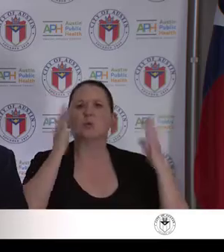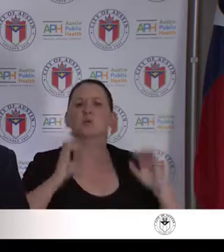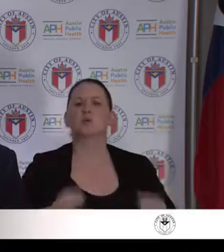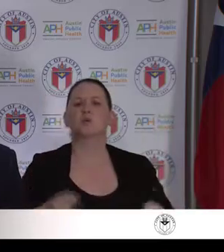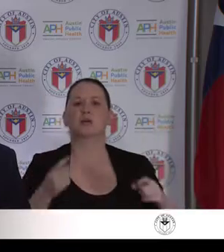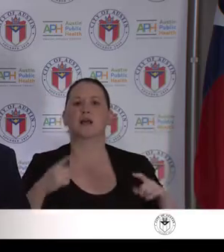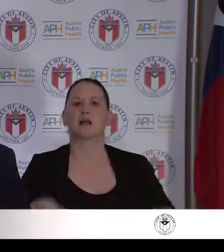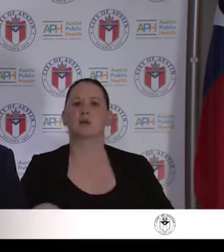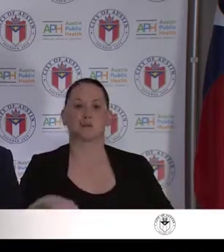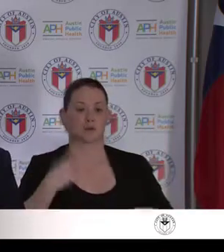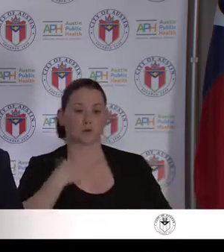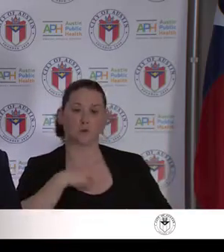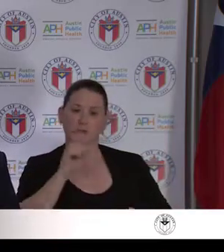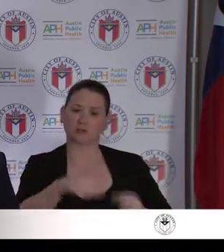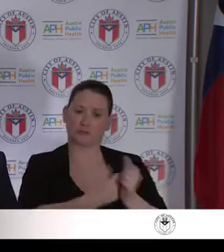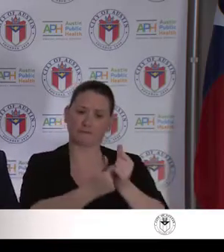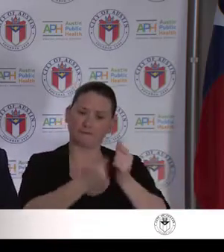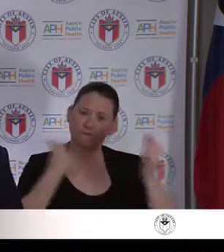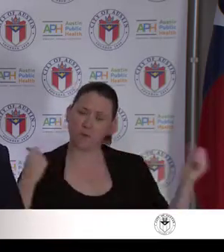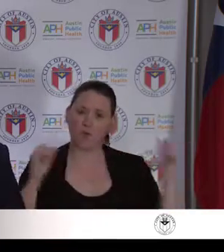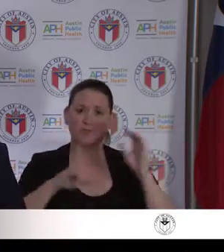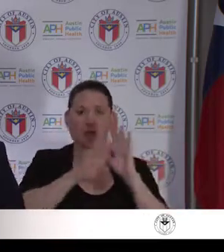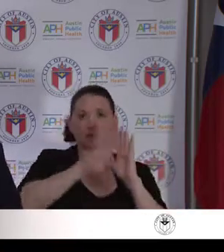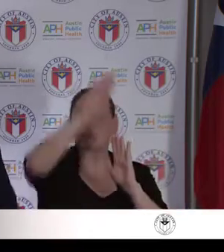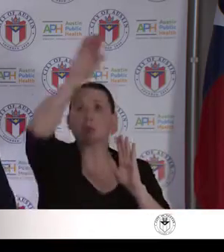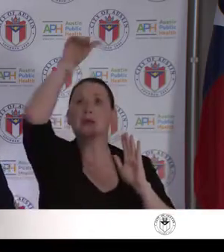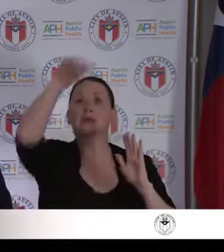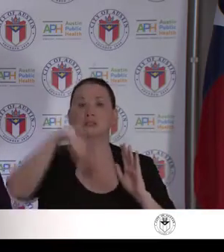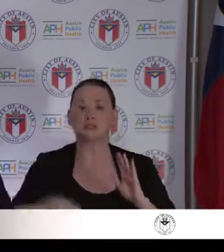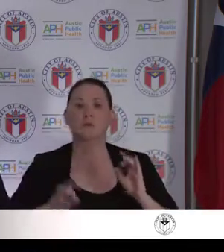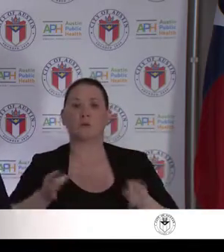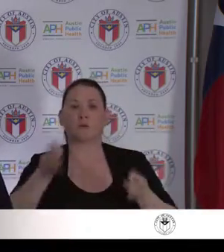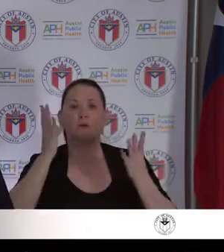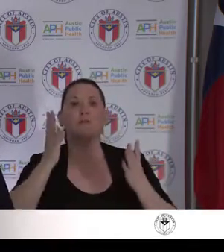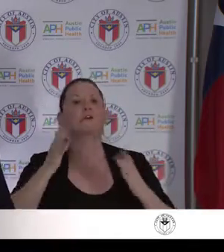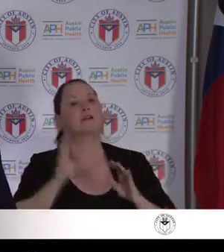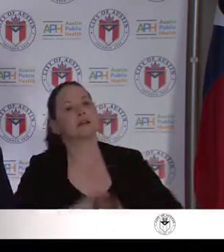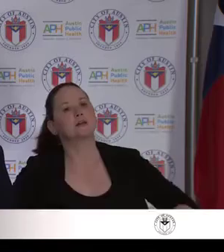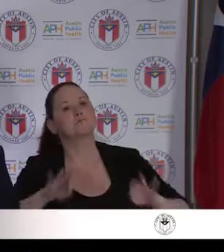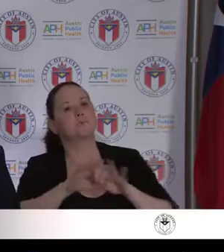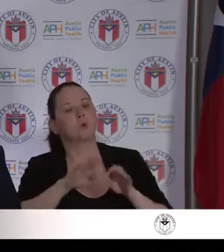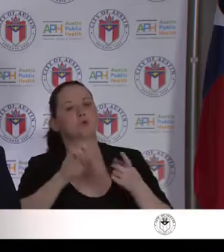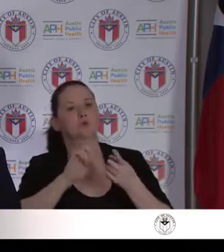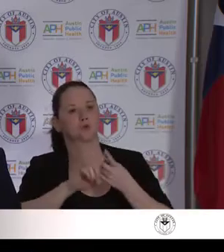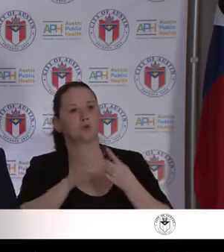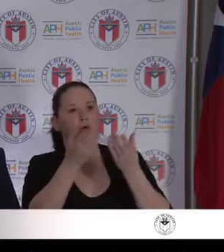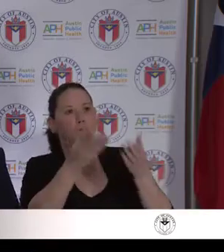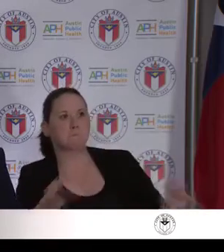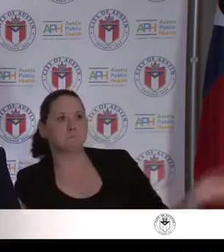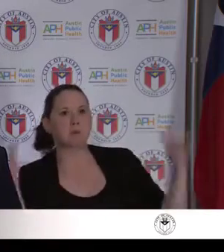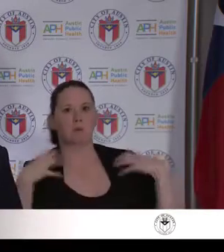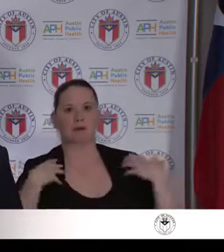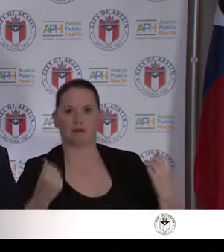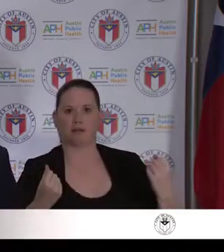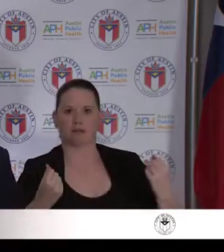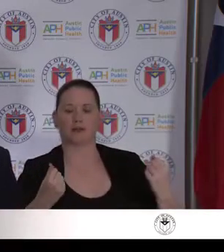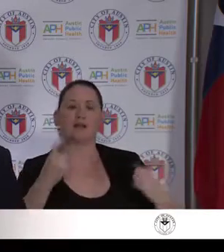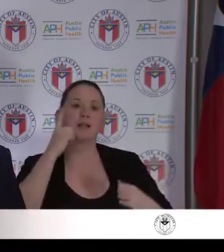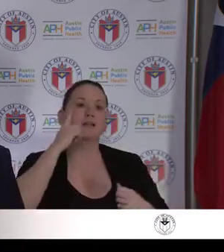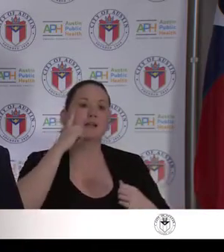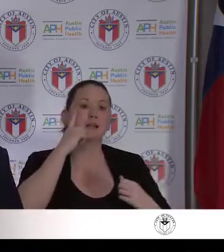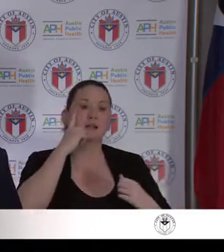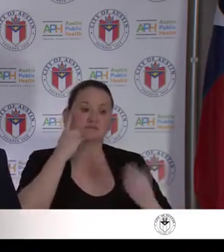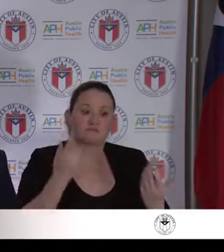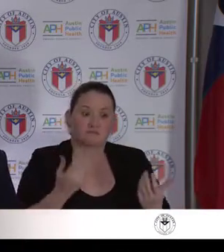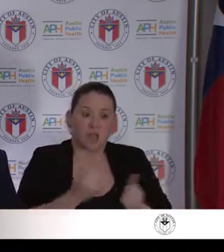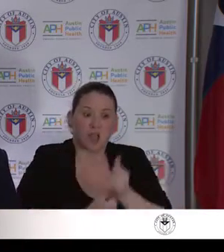in avoiding a tremendous peak, that is so important to the public health. I really do believe that most